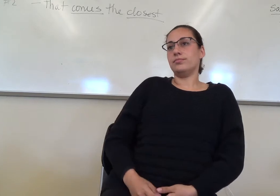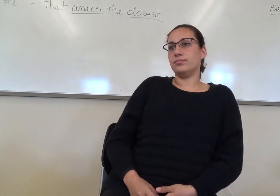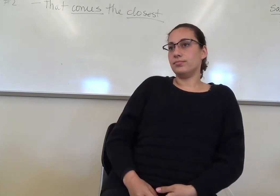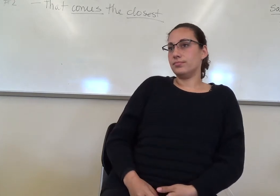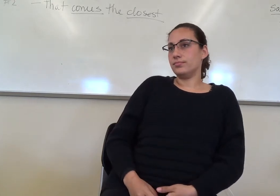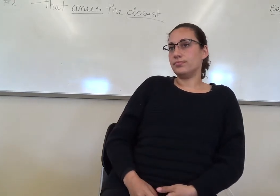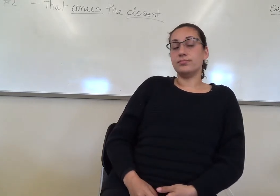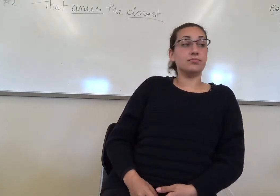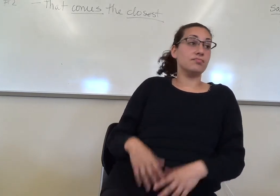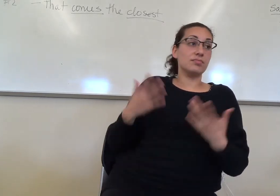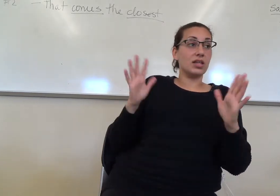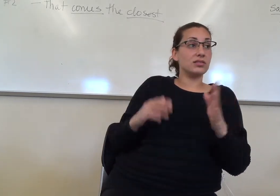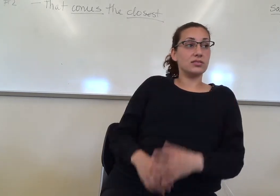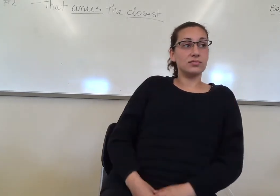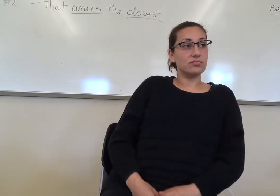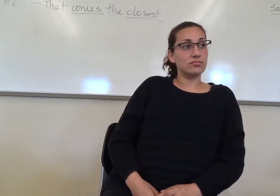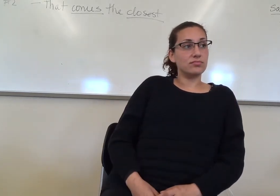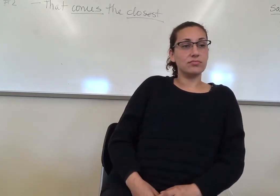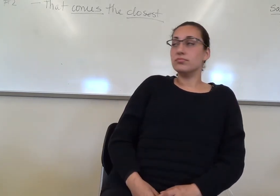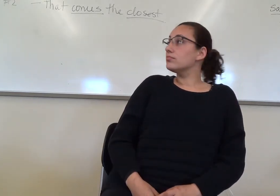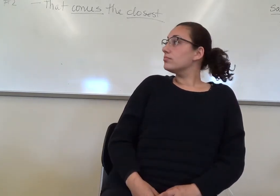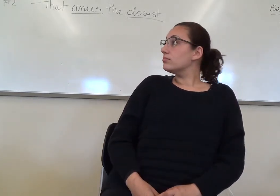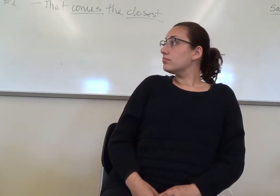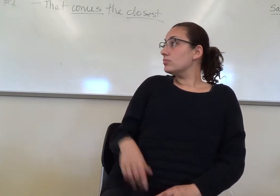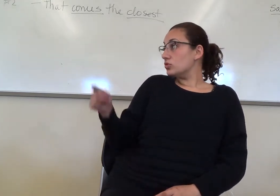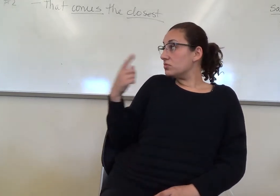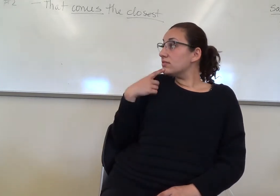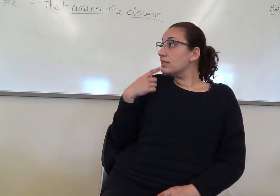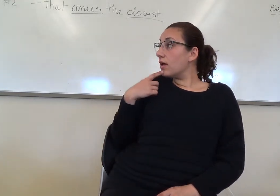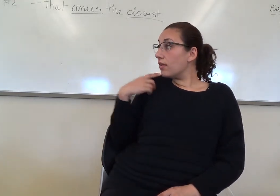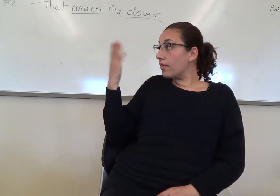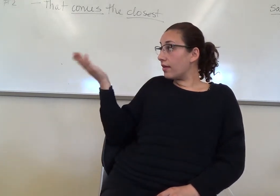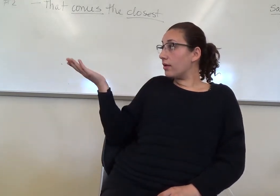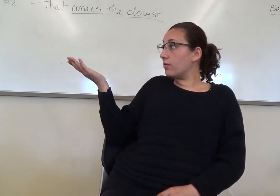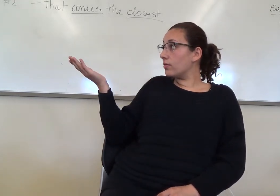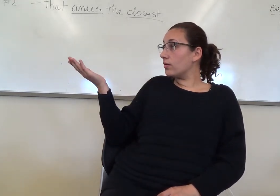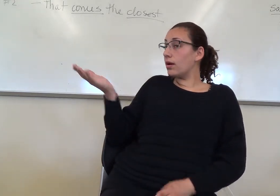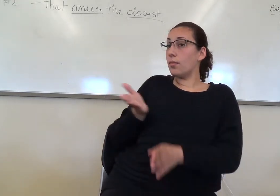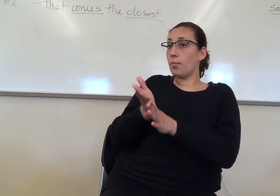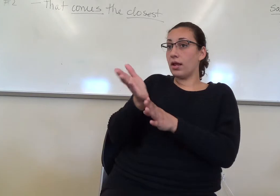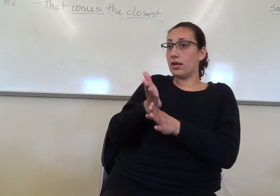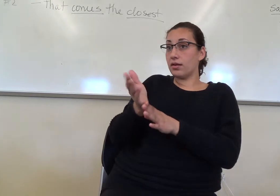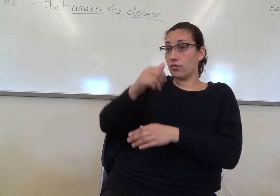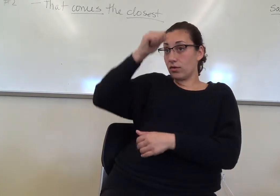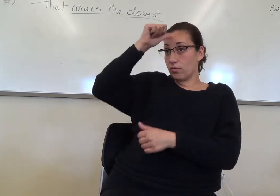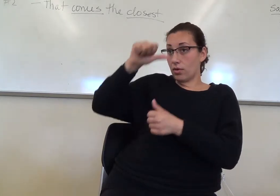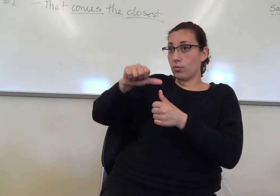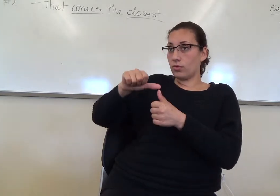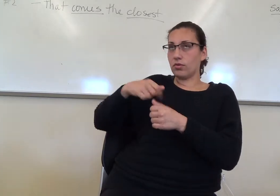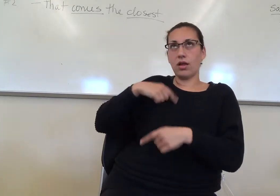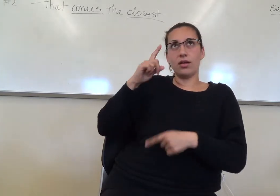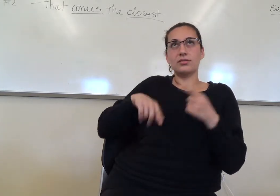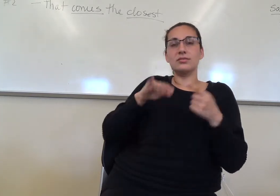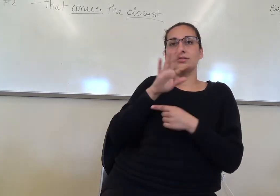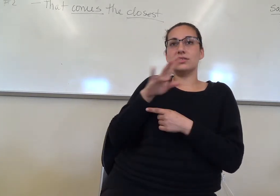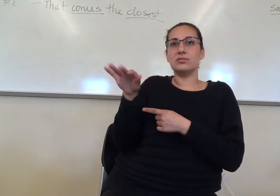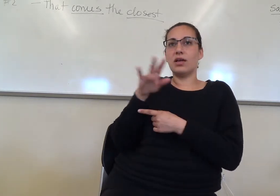you take this and just say, remembering, I can't spell here,